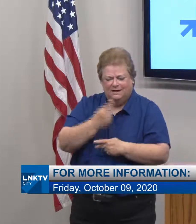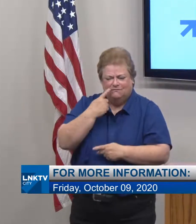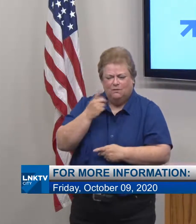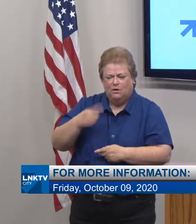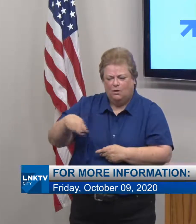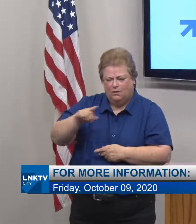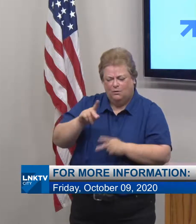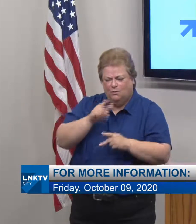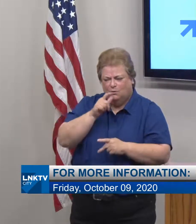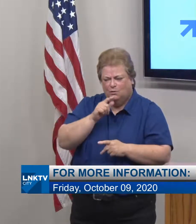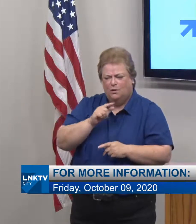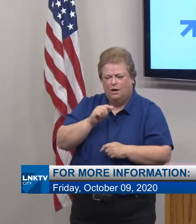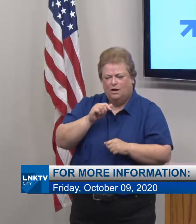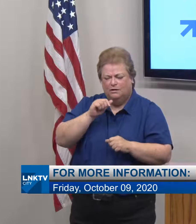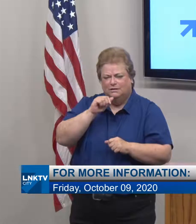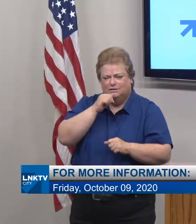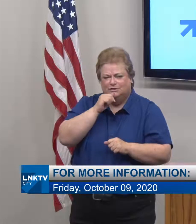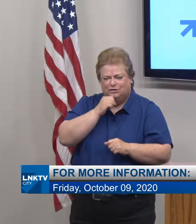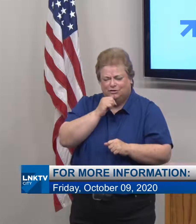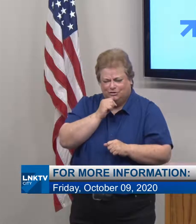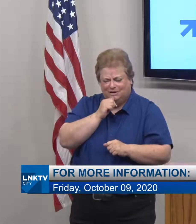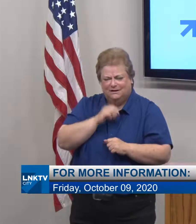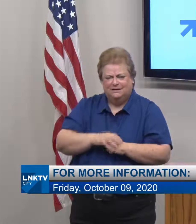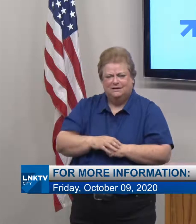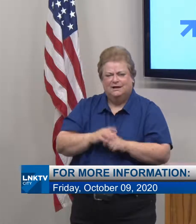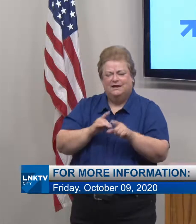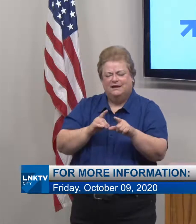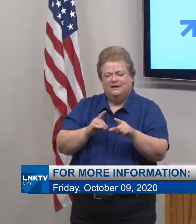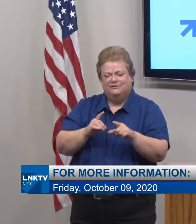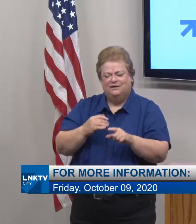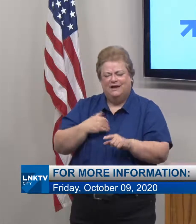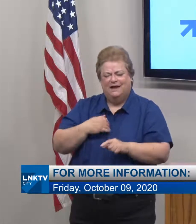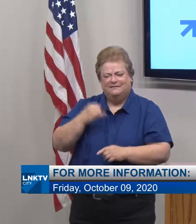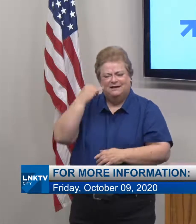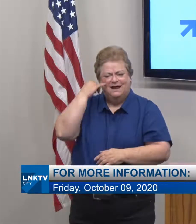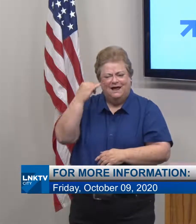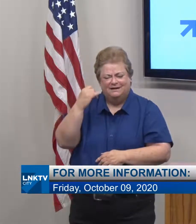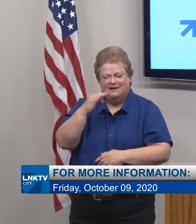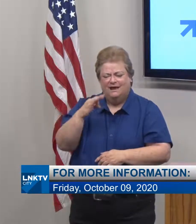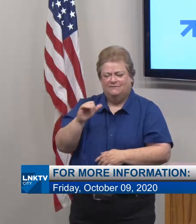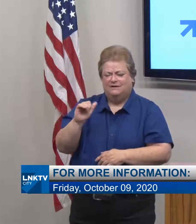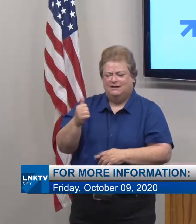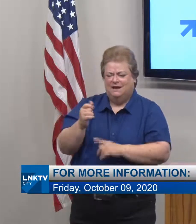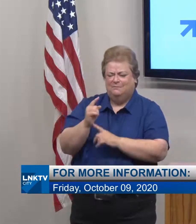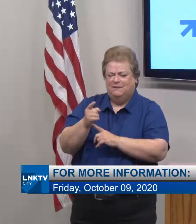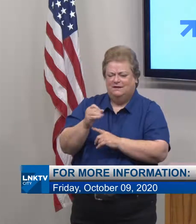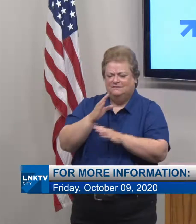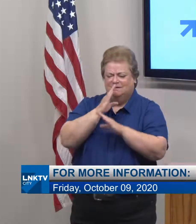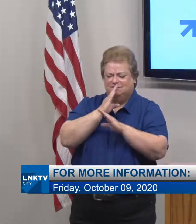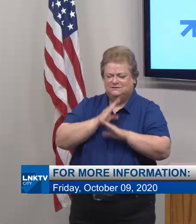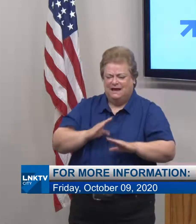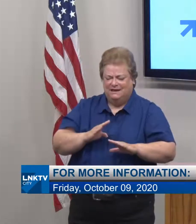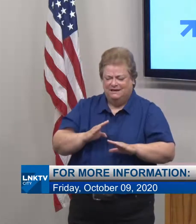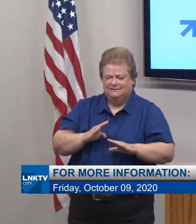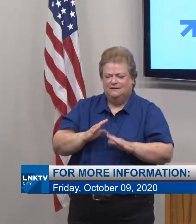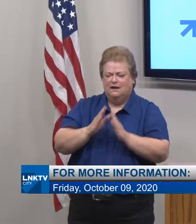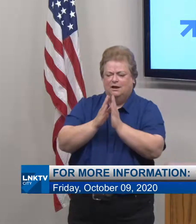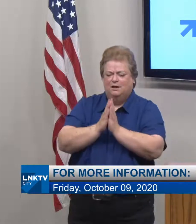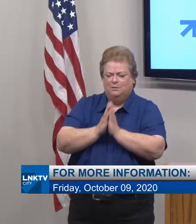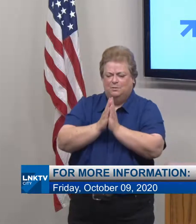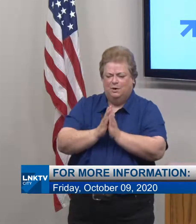time. Kathleen Allen came up with a simple idea: 10 minutes of silence, prayer, and reflection at 10